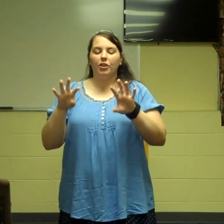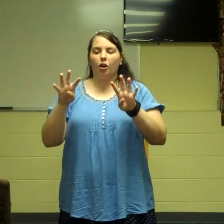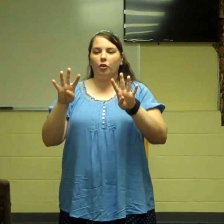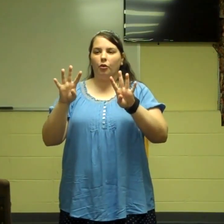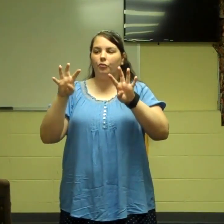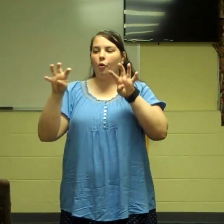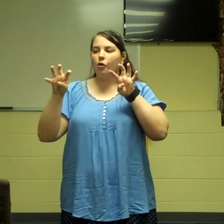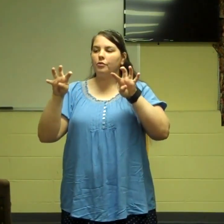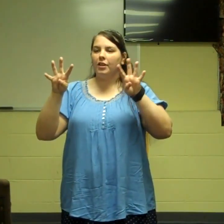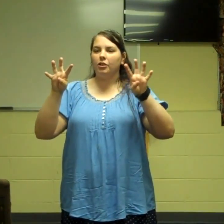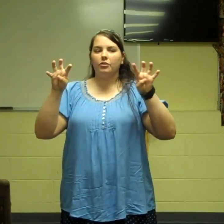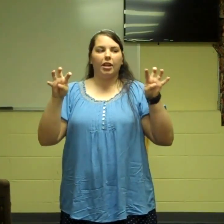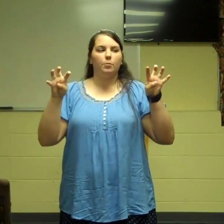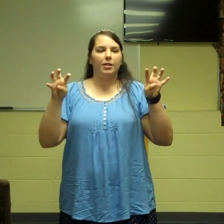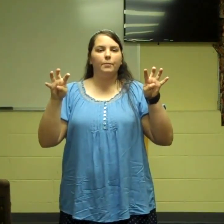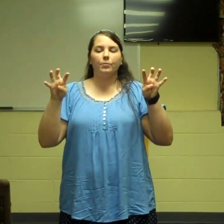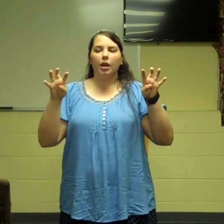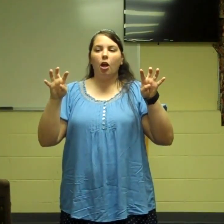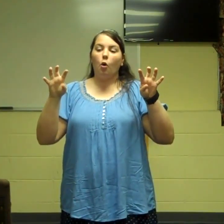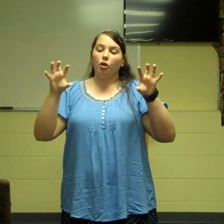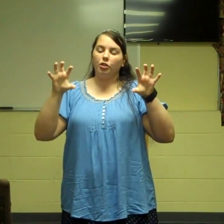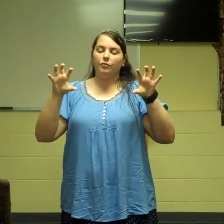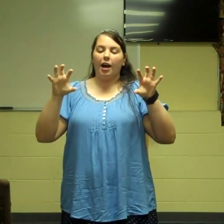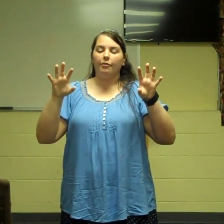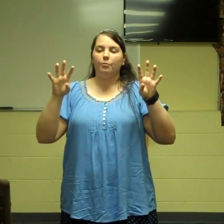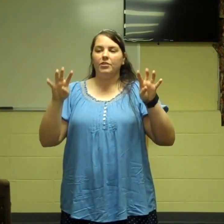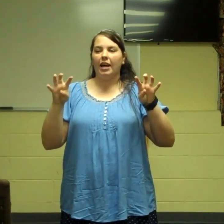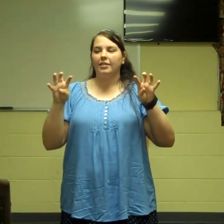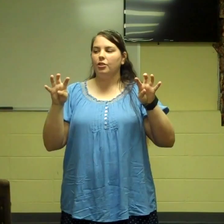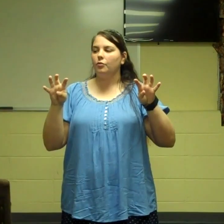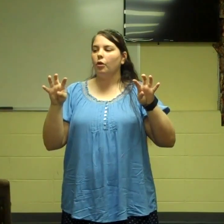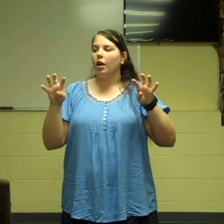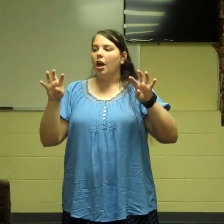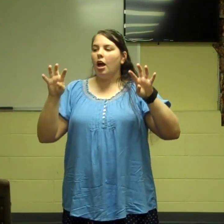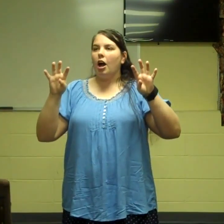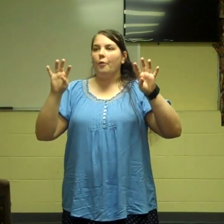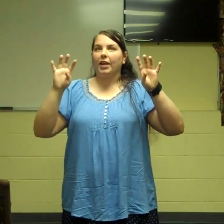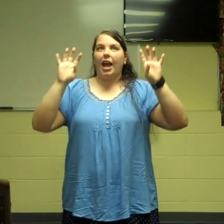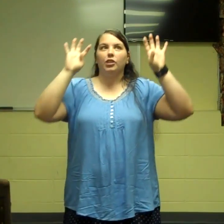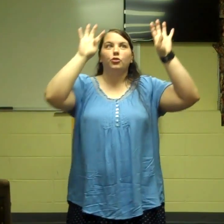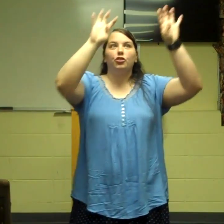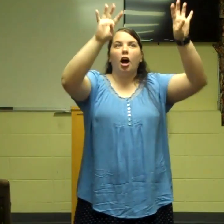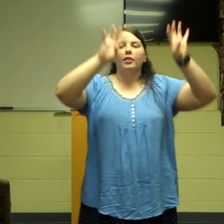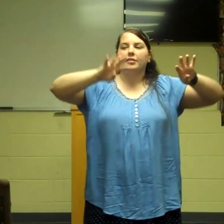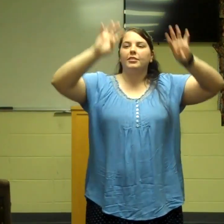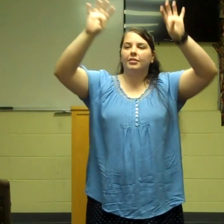Take your 4 fingers and you bend them, or you can do 5, but I tend to do 4. And you just dot the